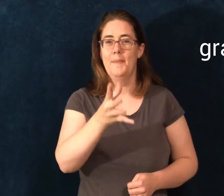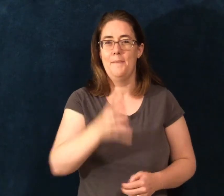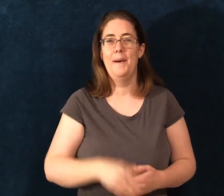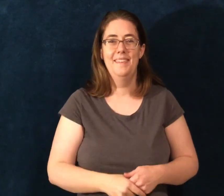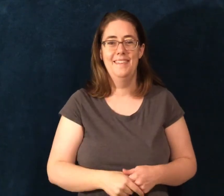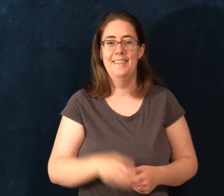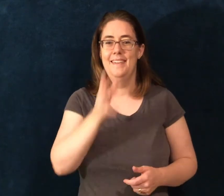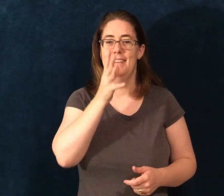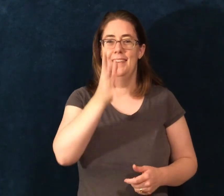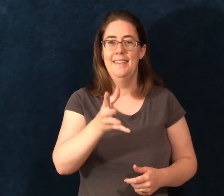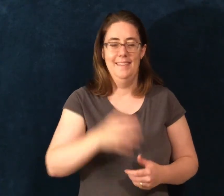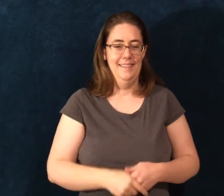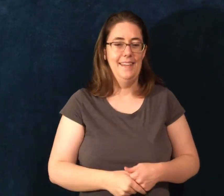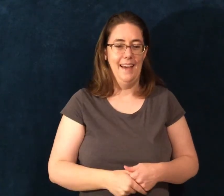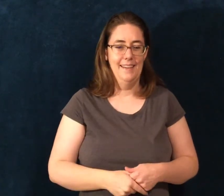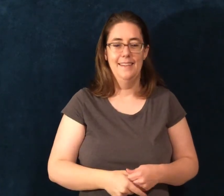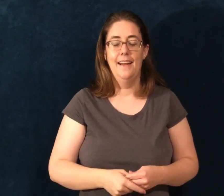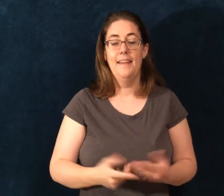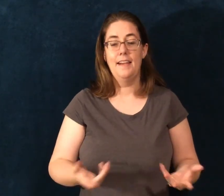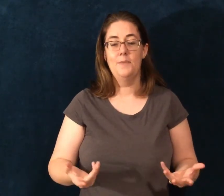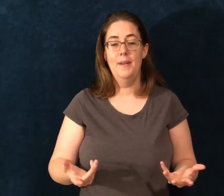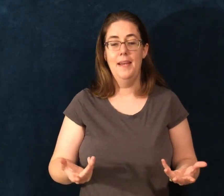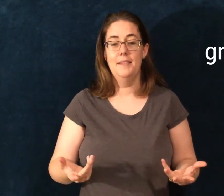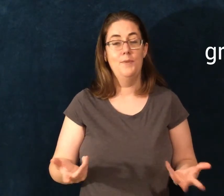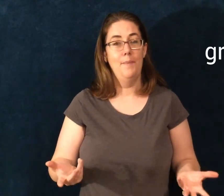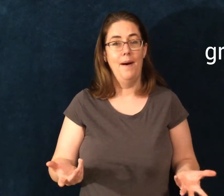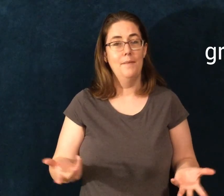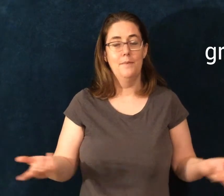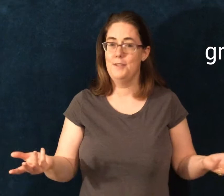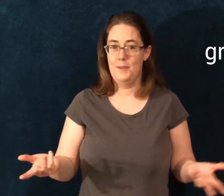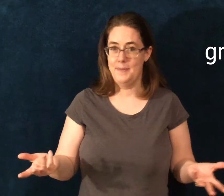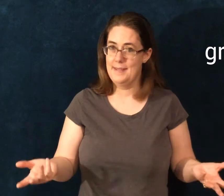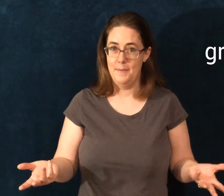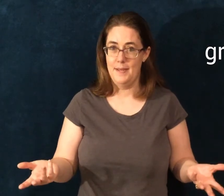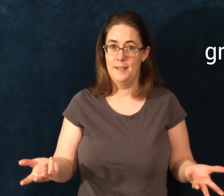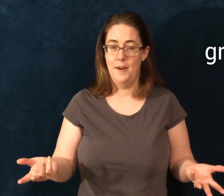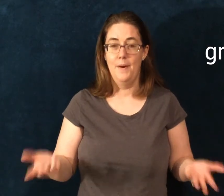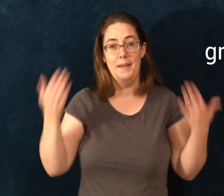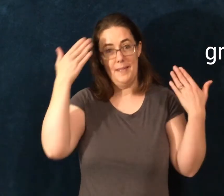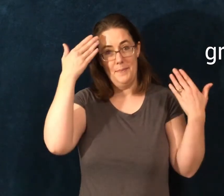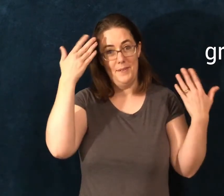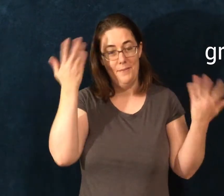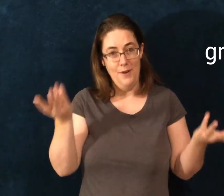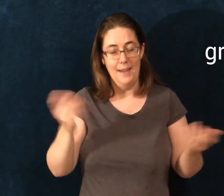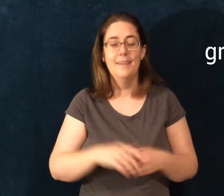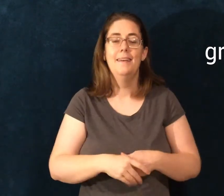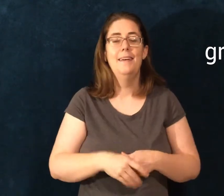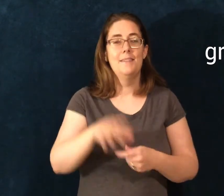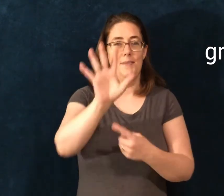Grandma. Okay. And the next one is grandpa, which is almost the same sign as grandma, except it's on the forehead. So again,